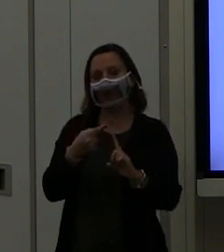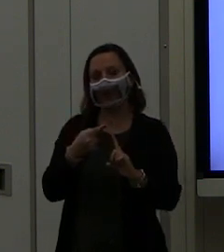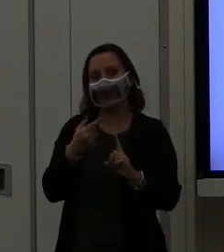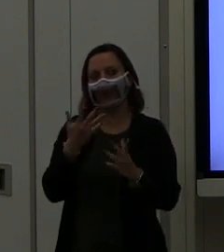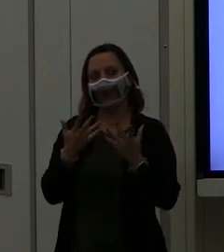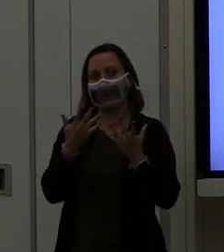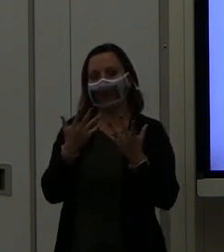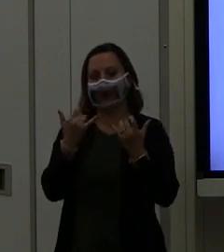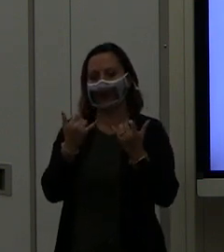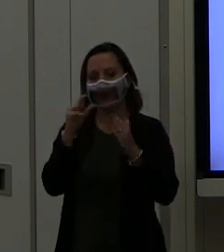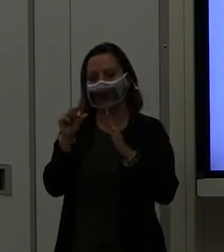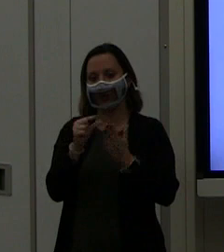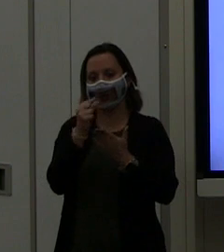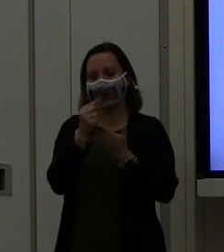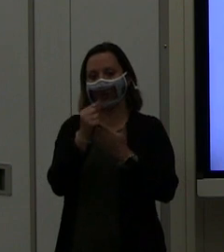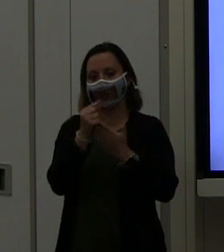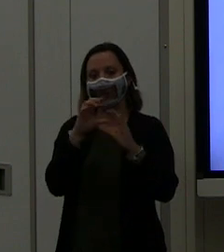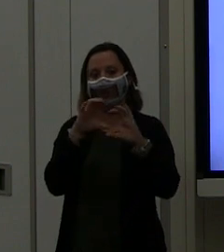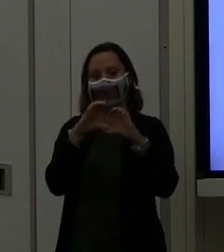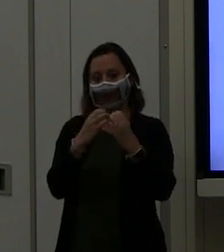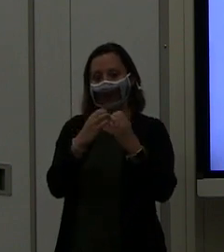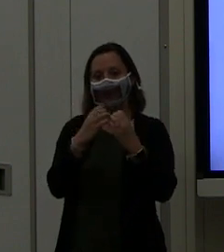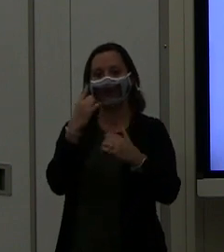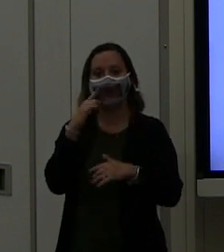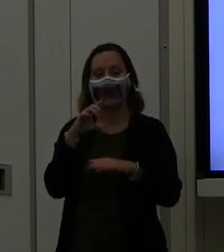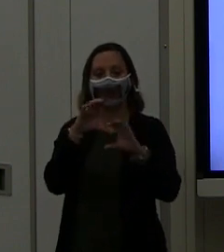for this graduating class, the class of 2021.